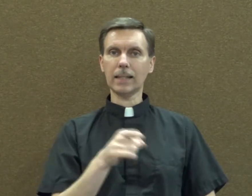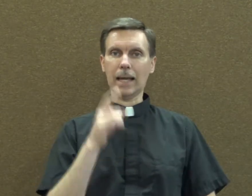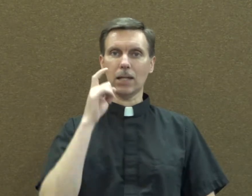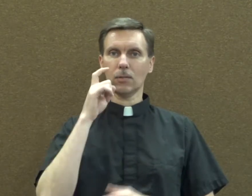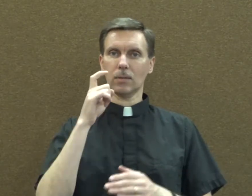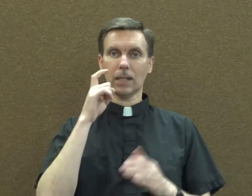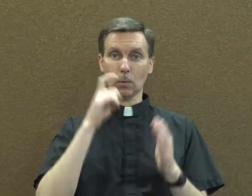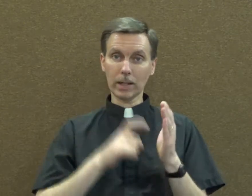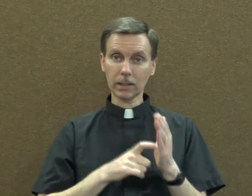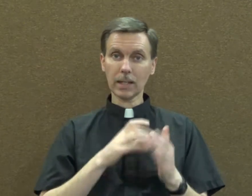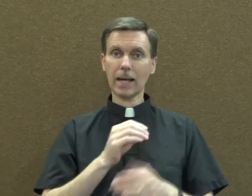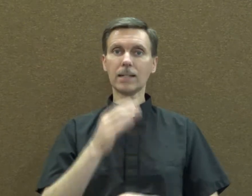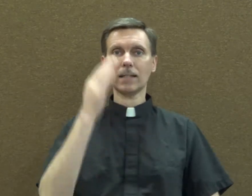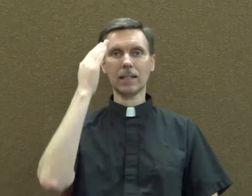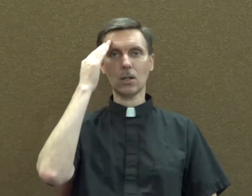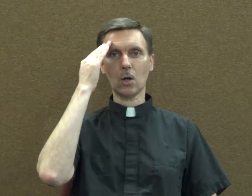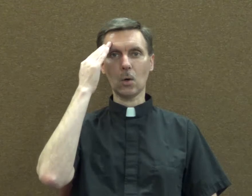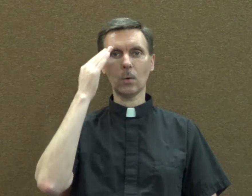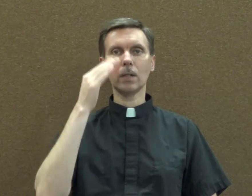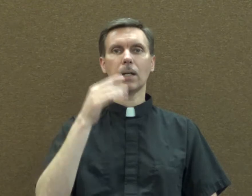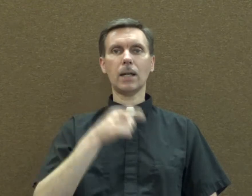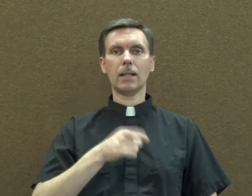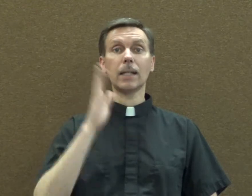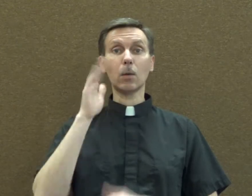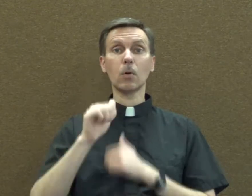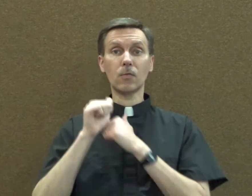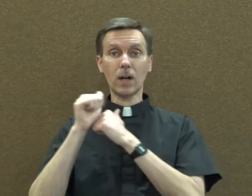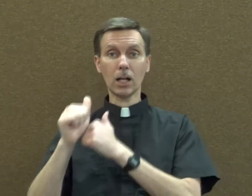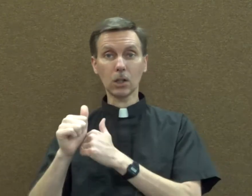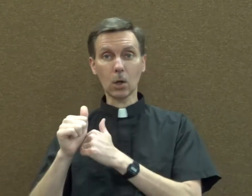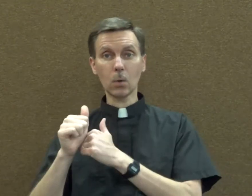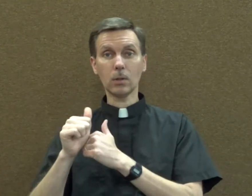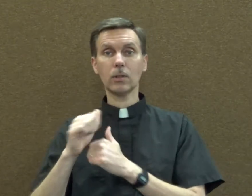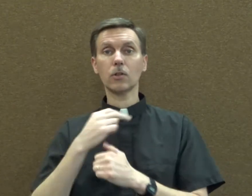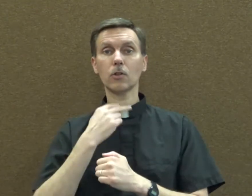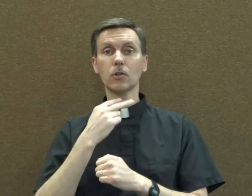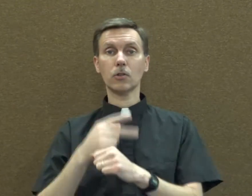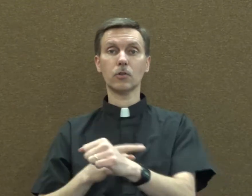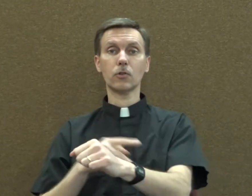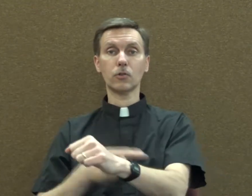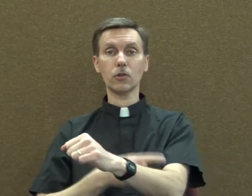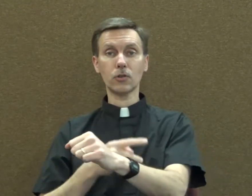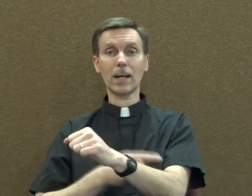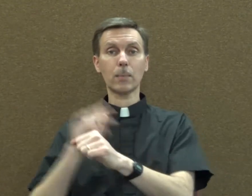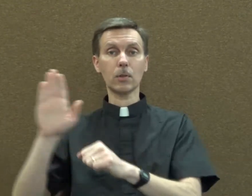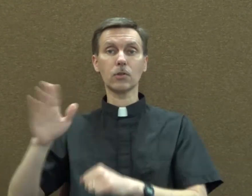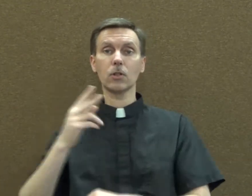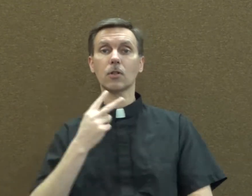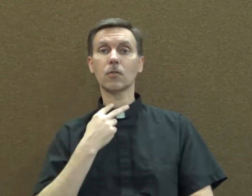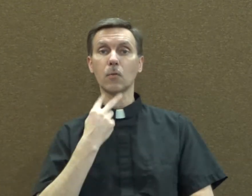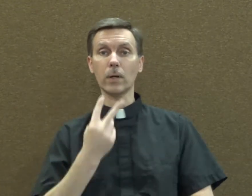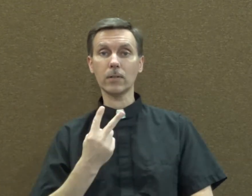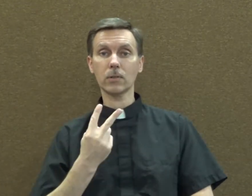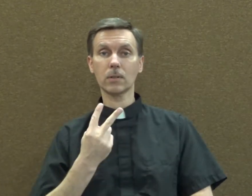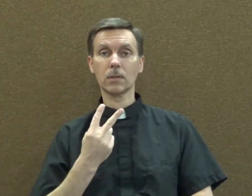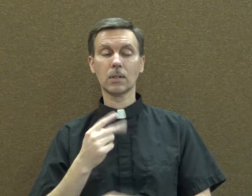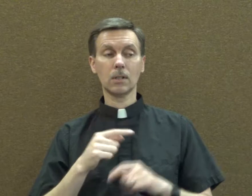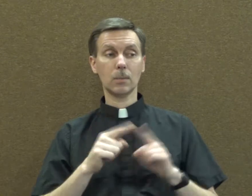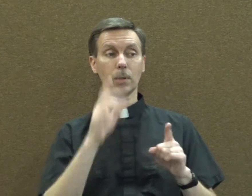they recognize and they know. They will follow the shepherd's voice. But